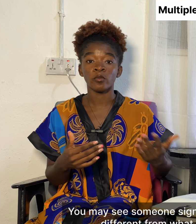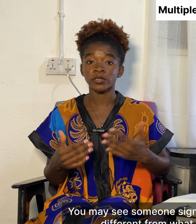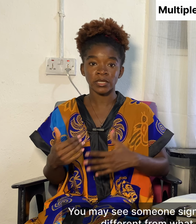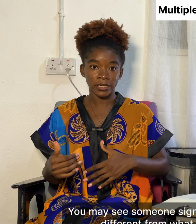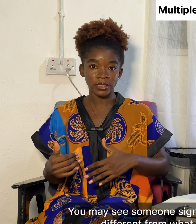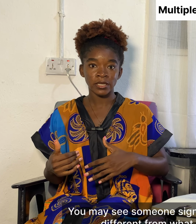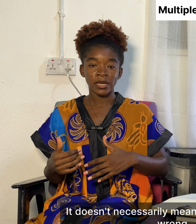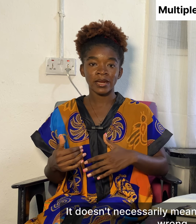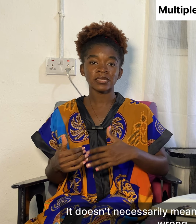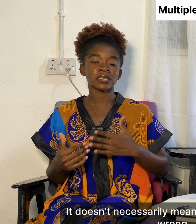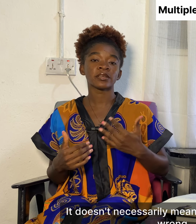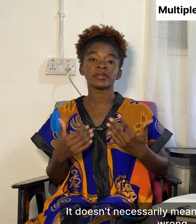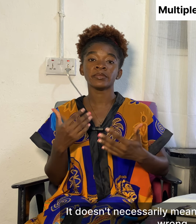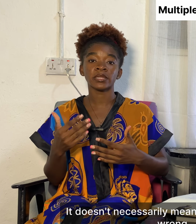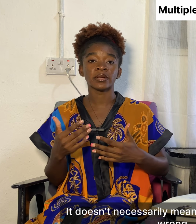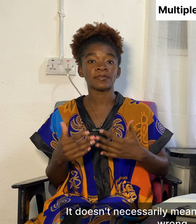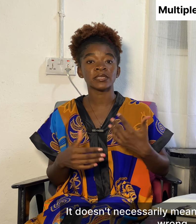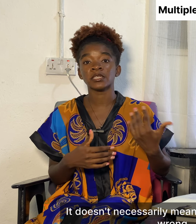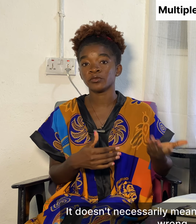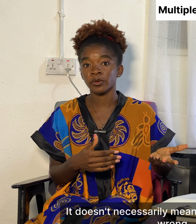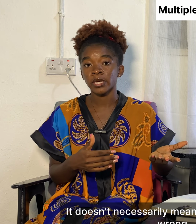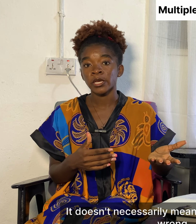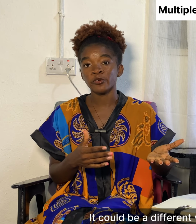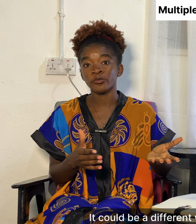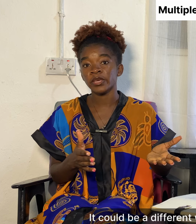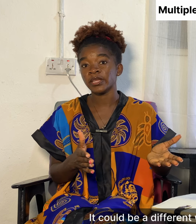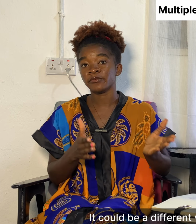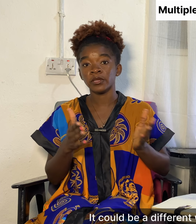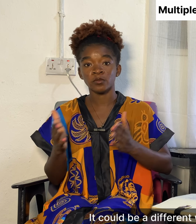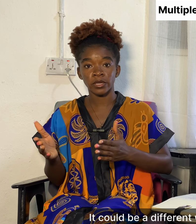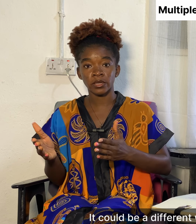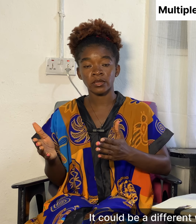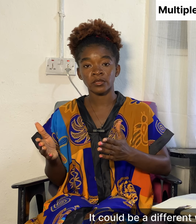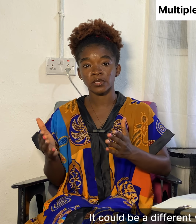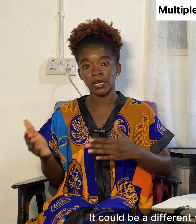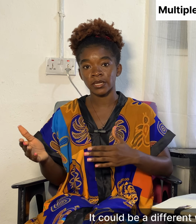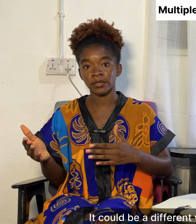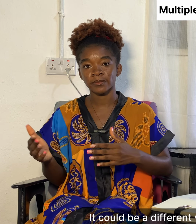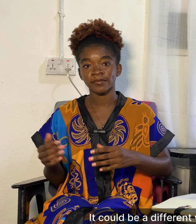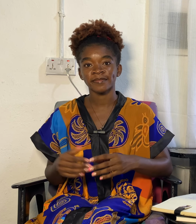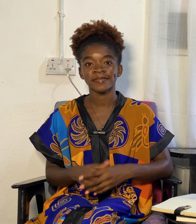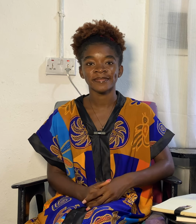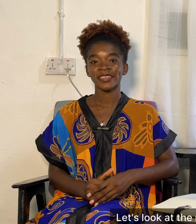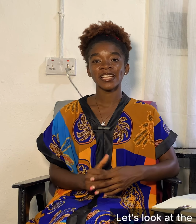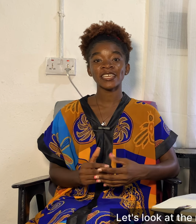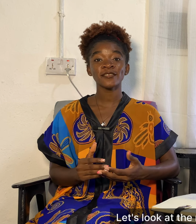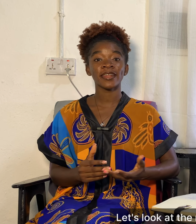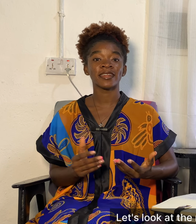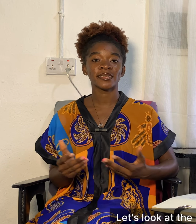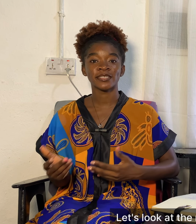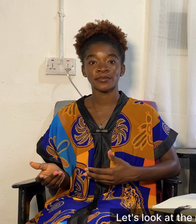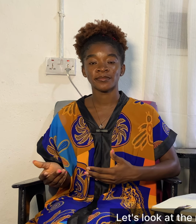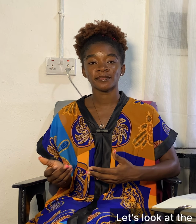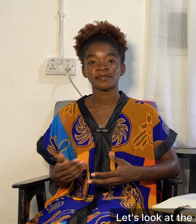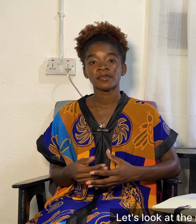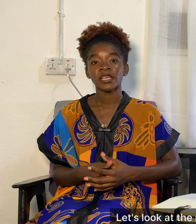what you learned. It doesn't necessarily mean that the person is wrong. It could be a different way to sign it. Let's look at the next step. If